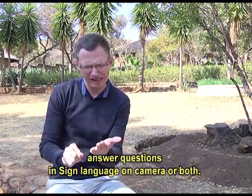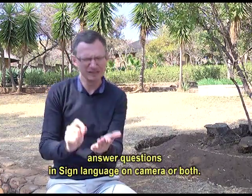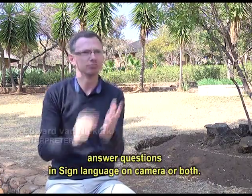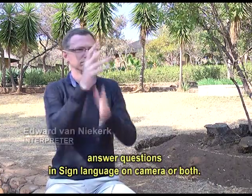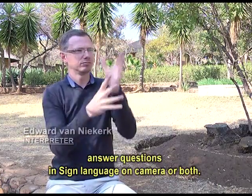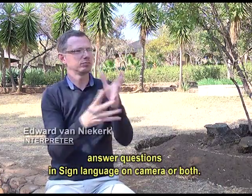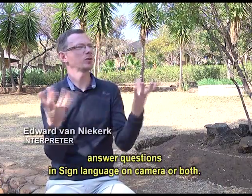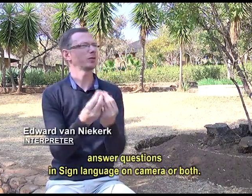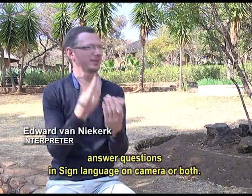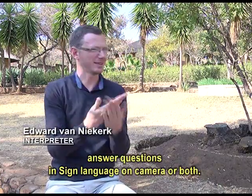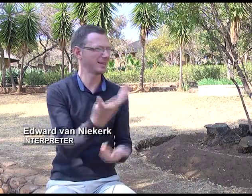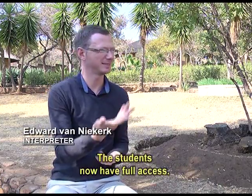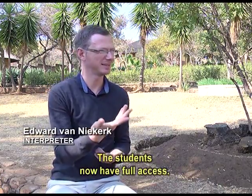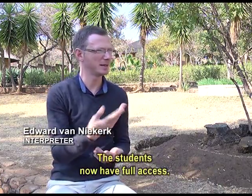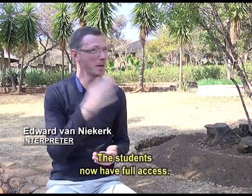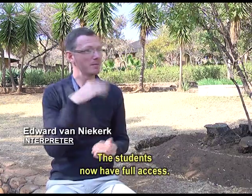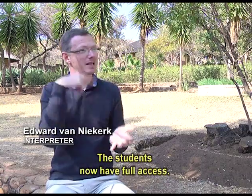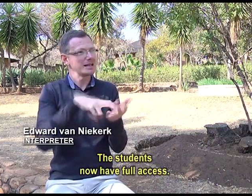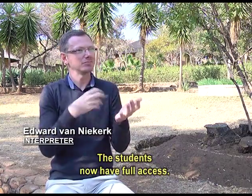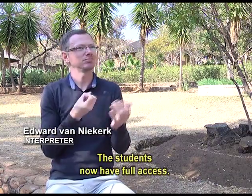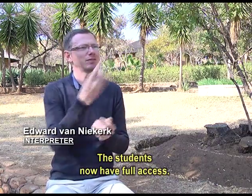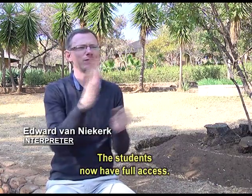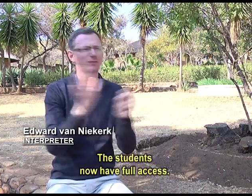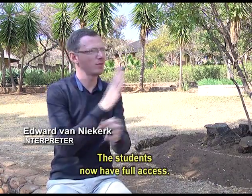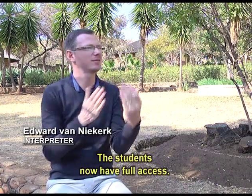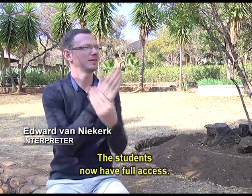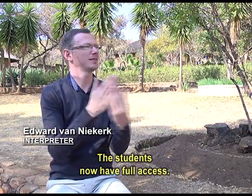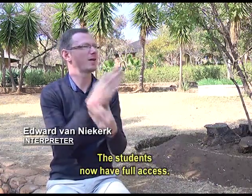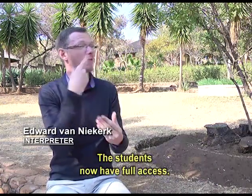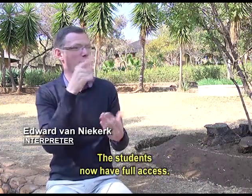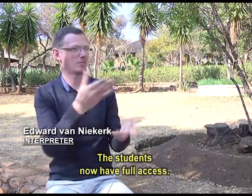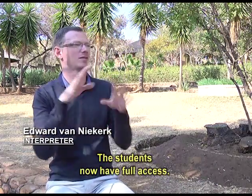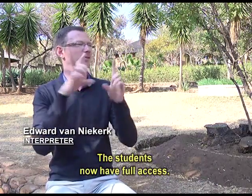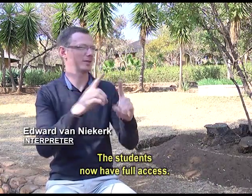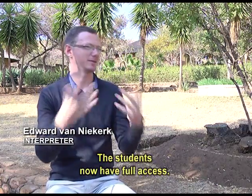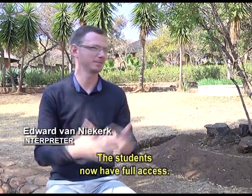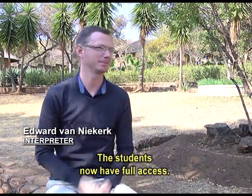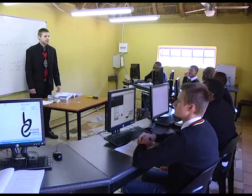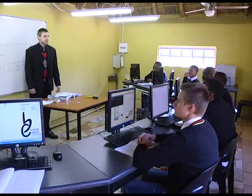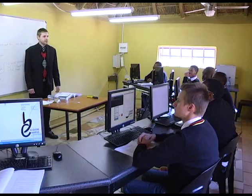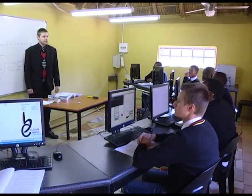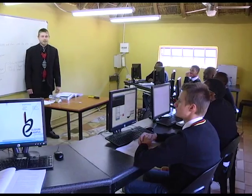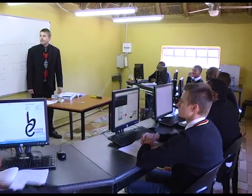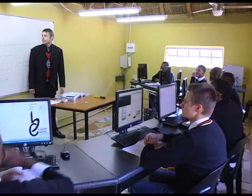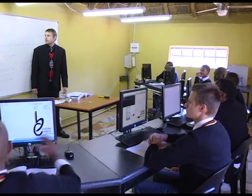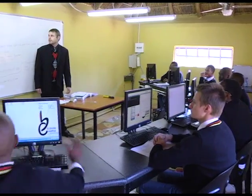both. The students now have full access. Do your double